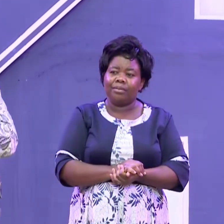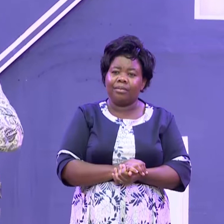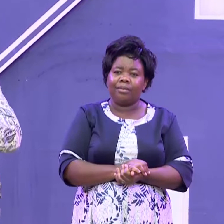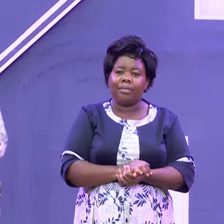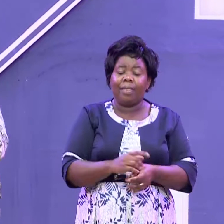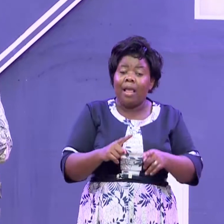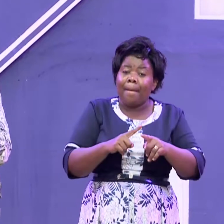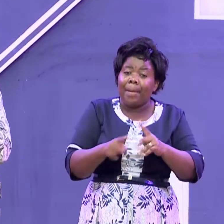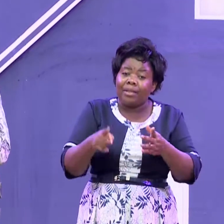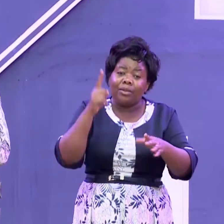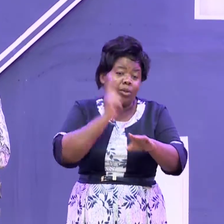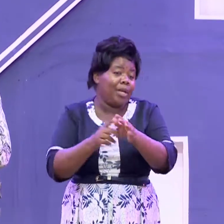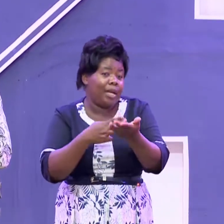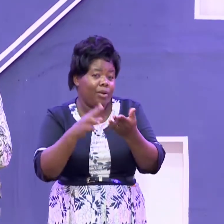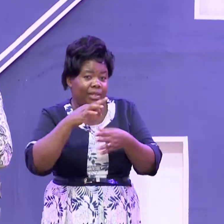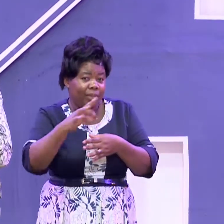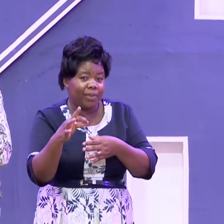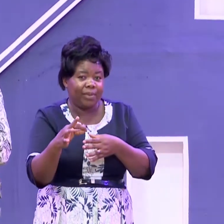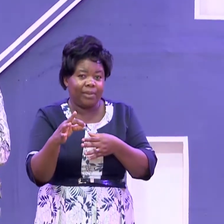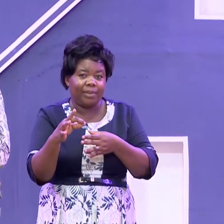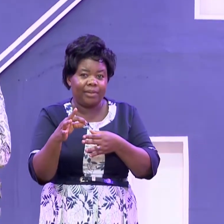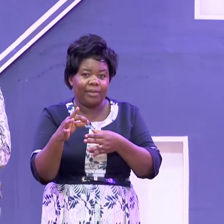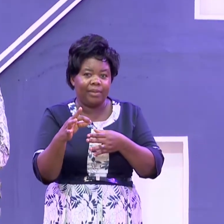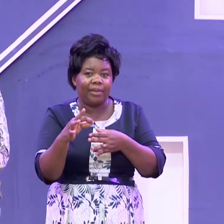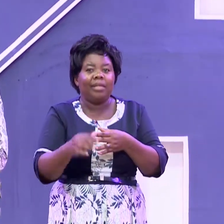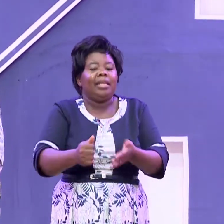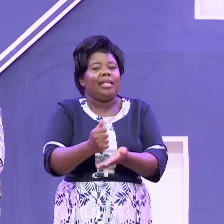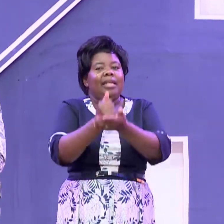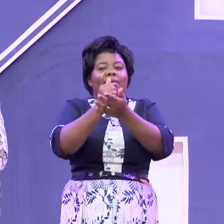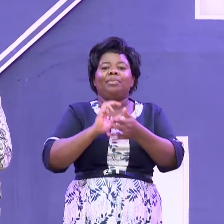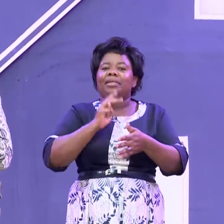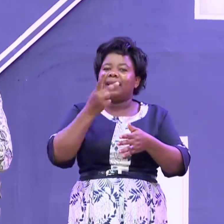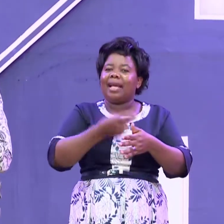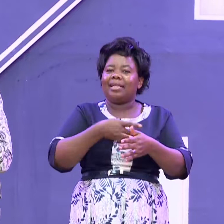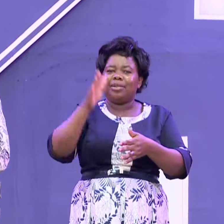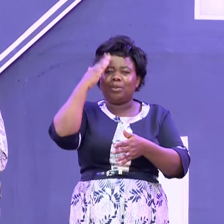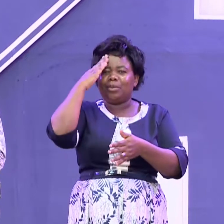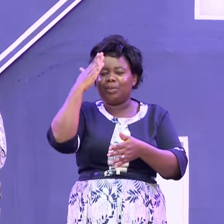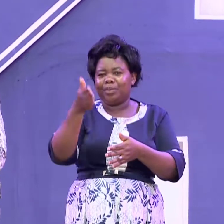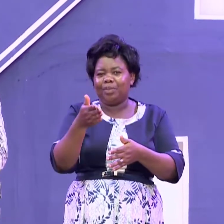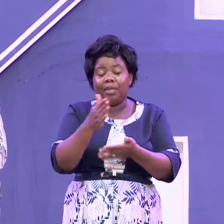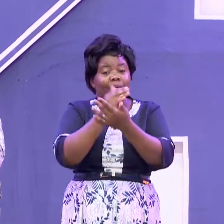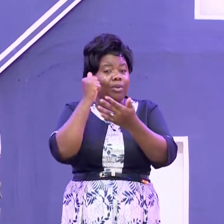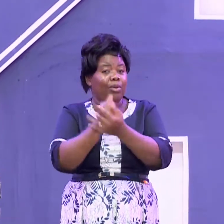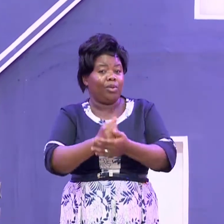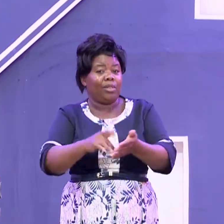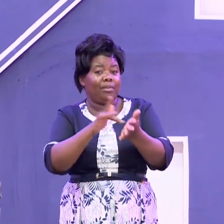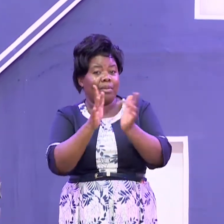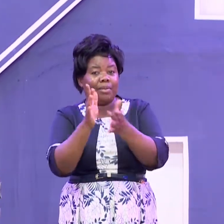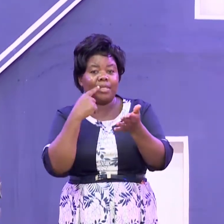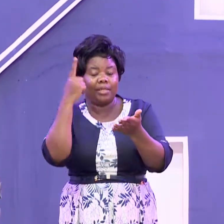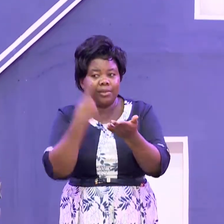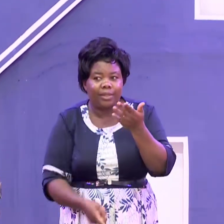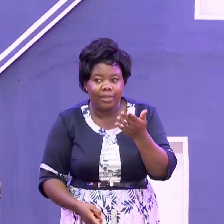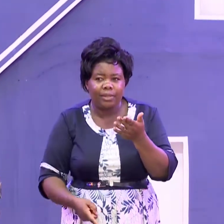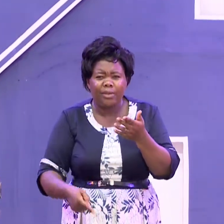side. Naye ng'Omwoyo Omutukuvu. But when the Holy Spirit yatuyamba okubimanya. Is the one who helps us to know. Kwa Bible yegamba. Because the Bible